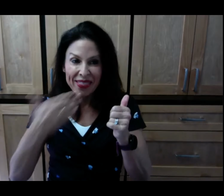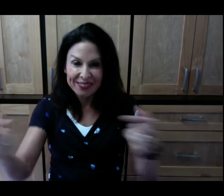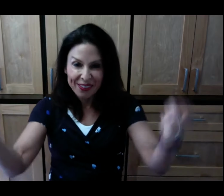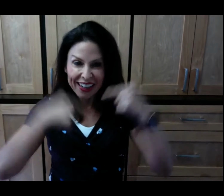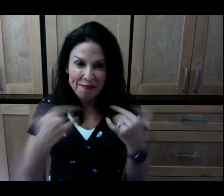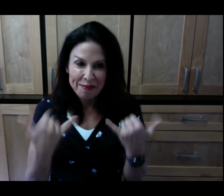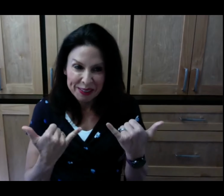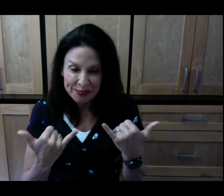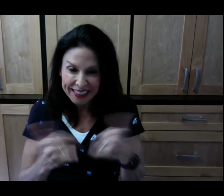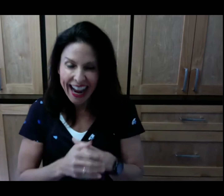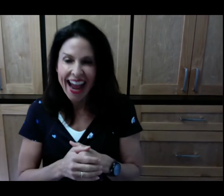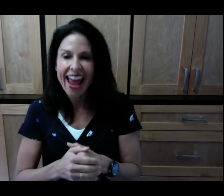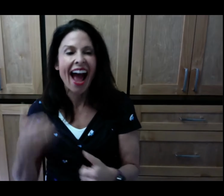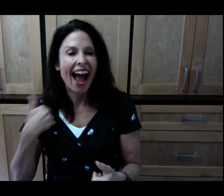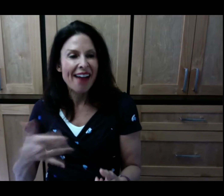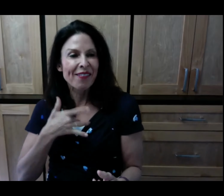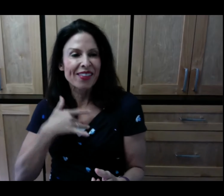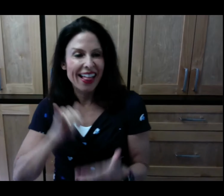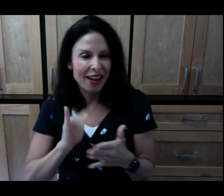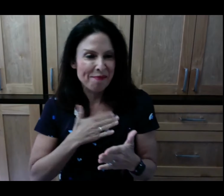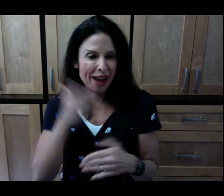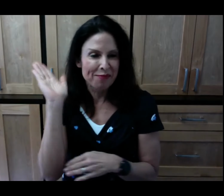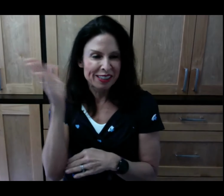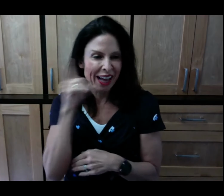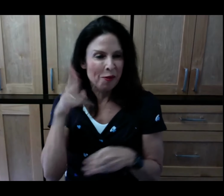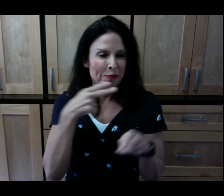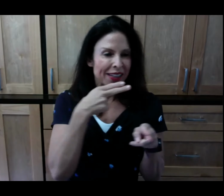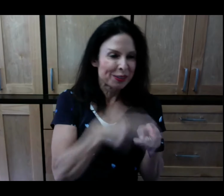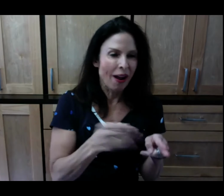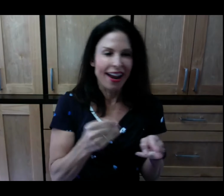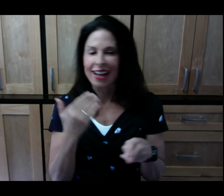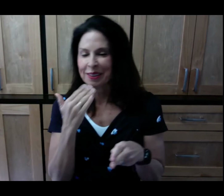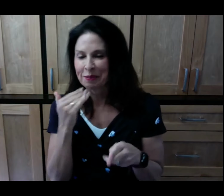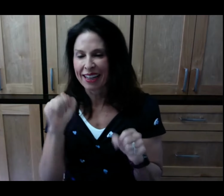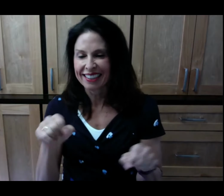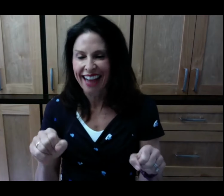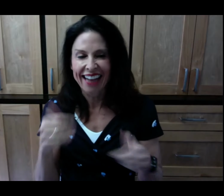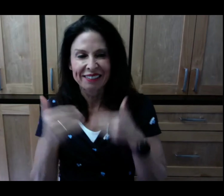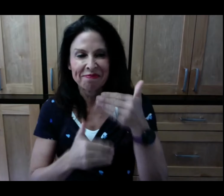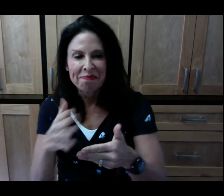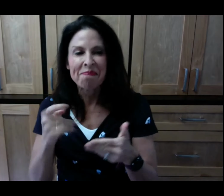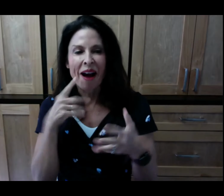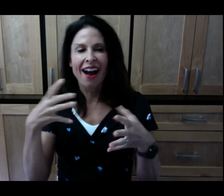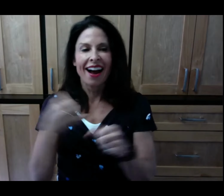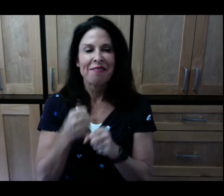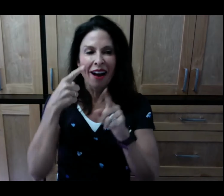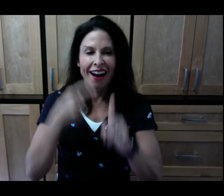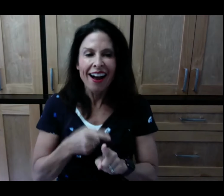Okay, hello everyone. Thanks so much for coming today. I feel like my presentation will be short and sweet as possible. I'll keep